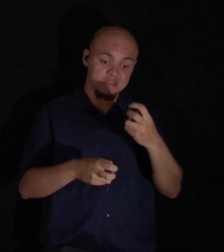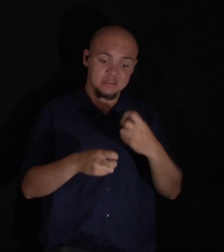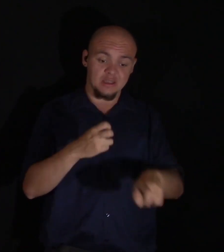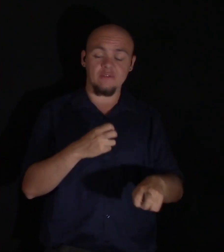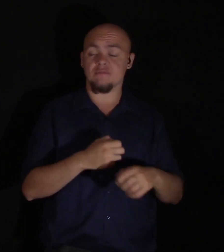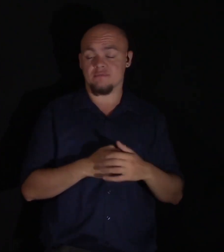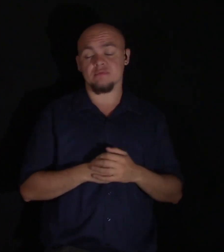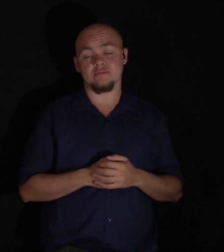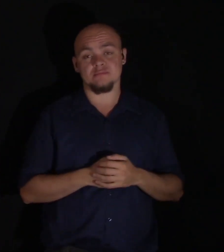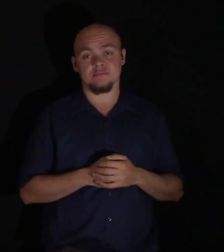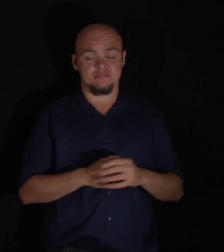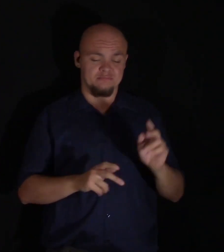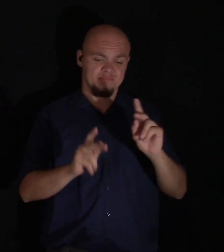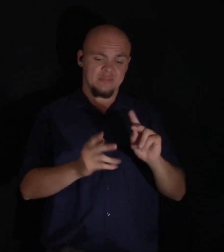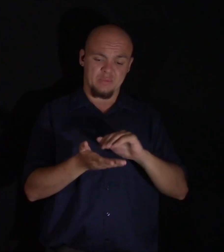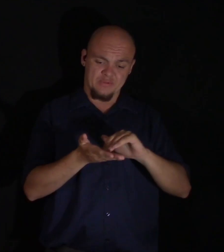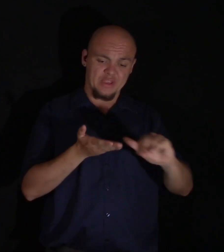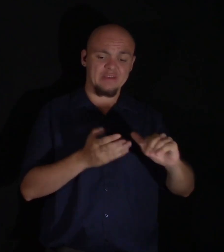for people to forgive.